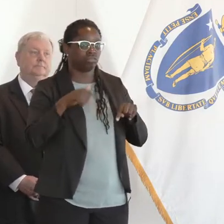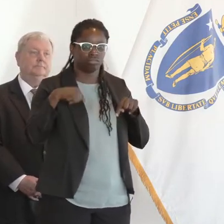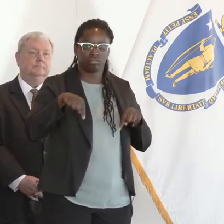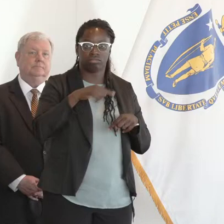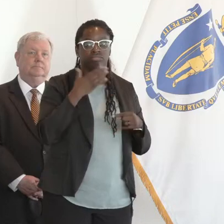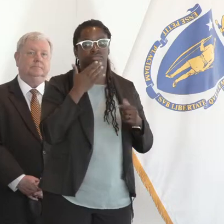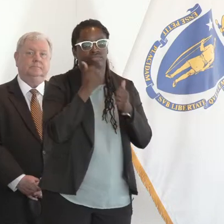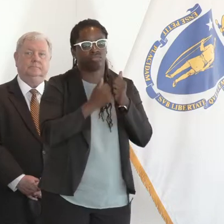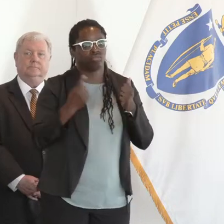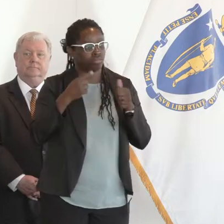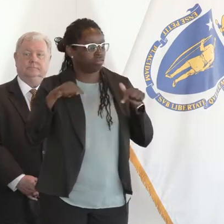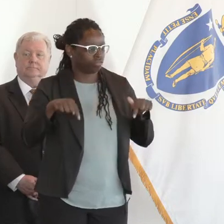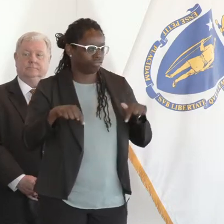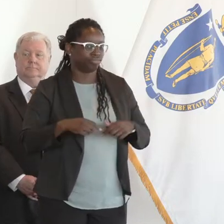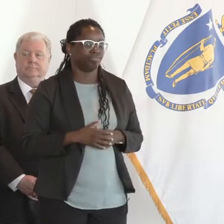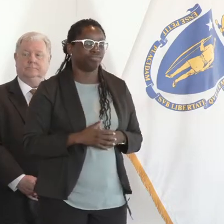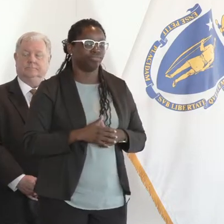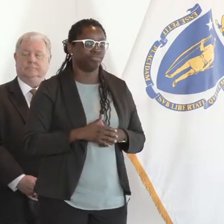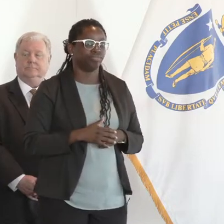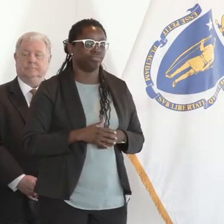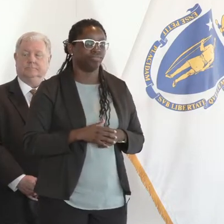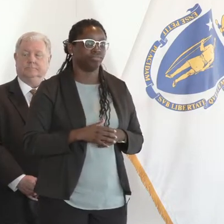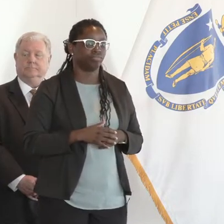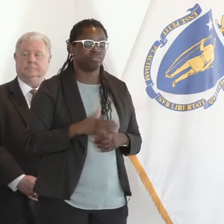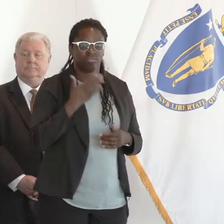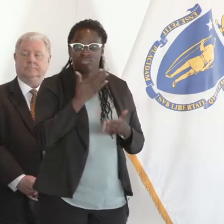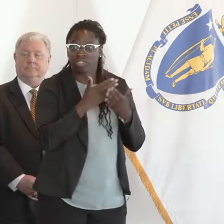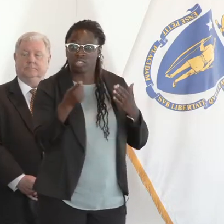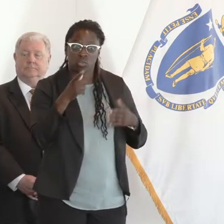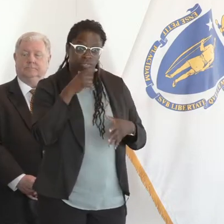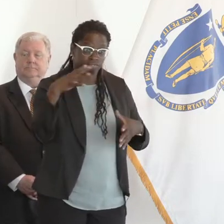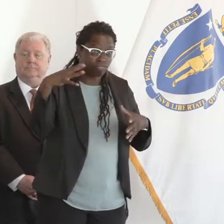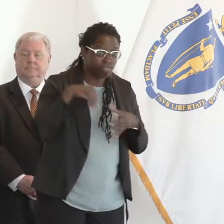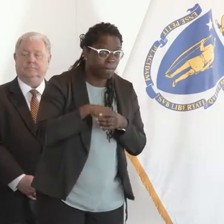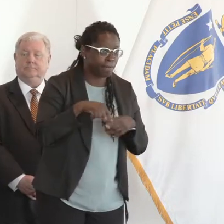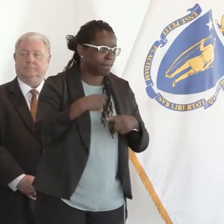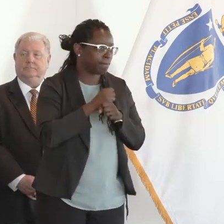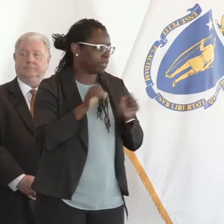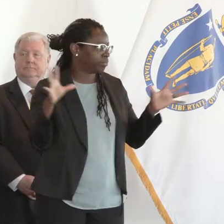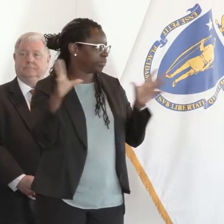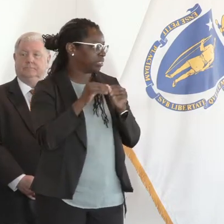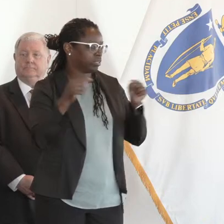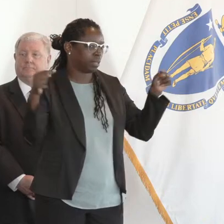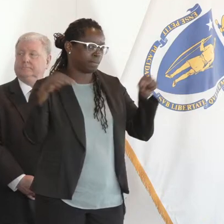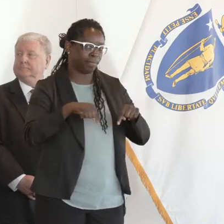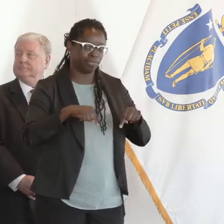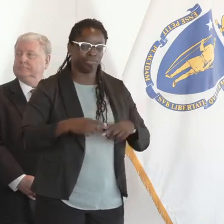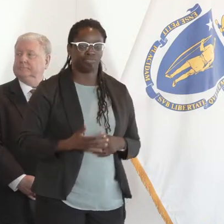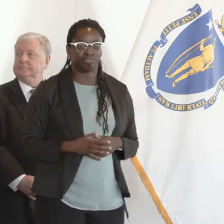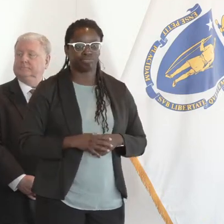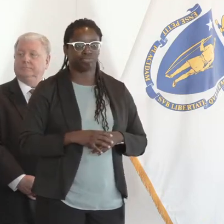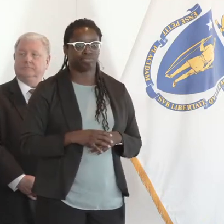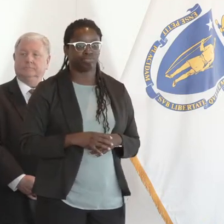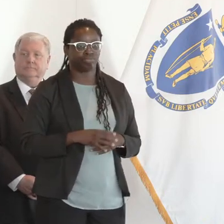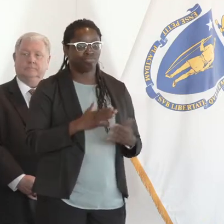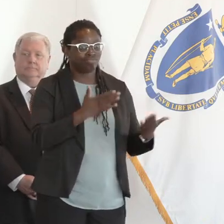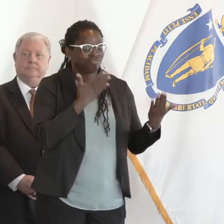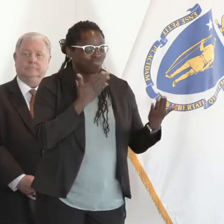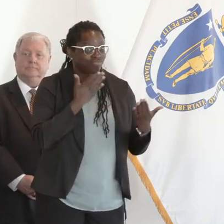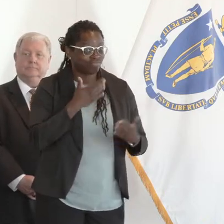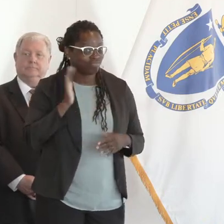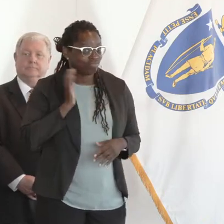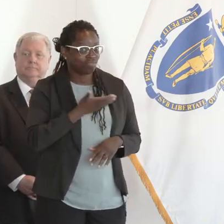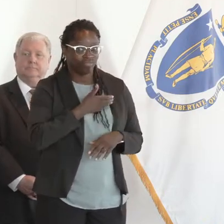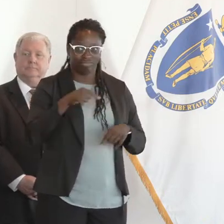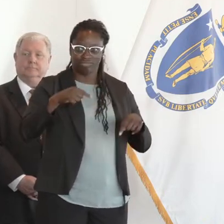who has had a hand in making today's convening possible. I'm grateful to our hosts at this site, Madam